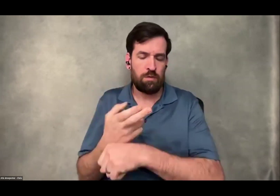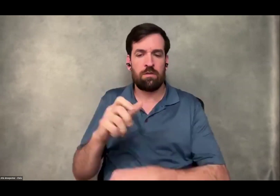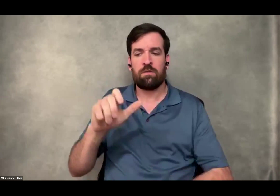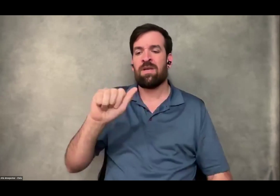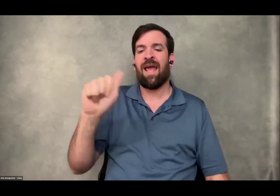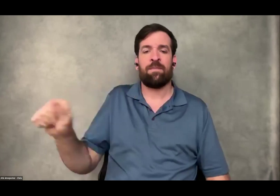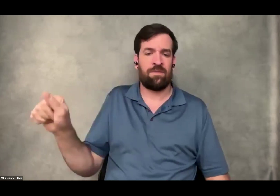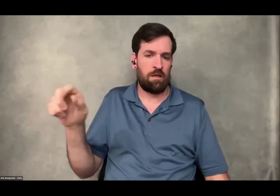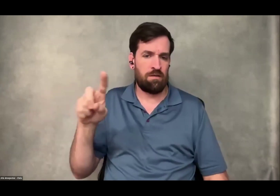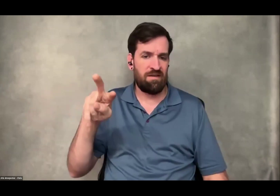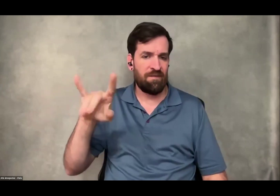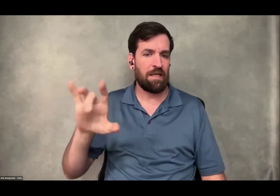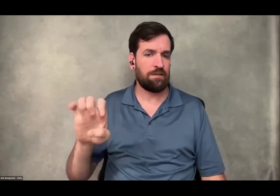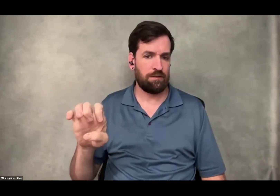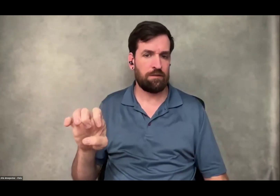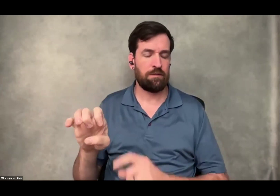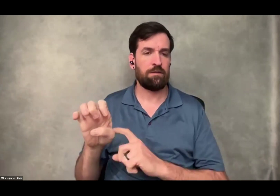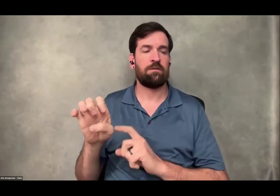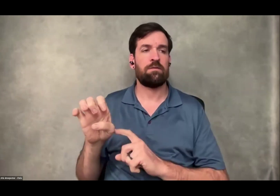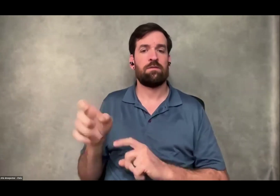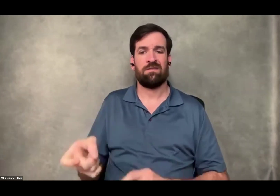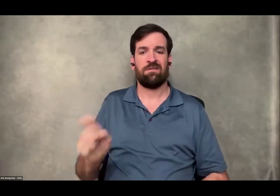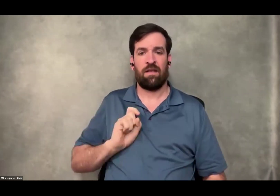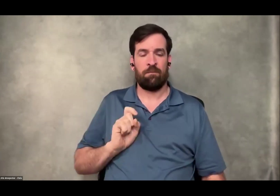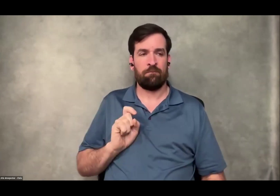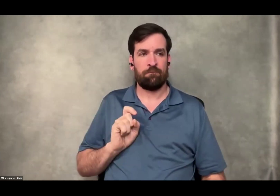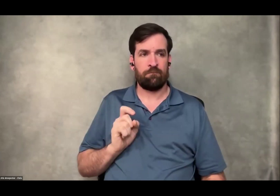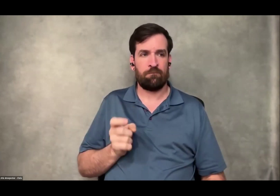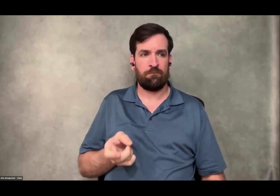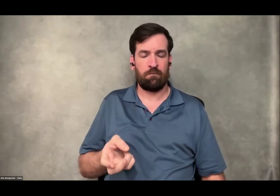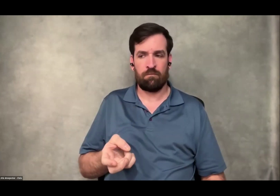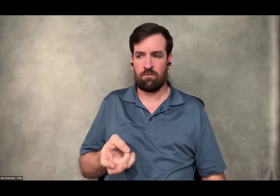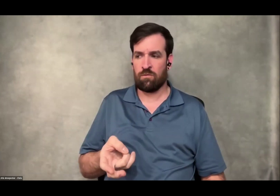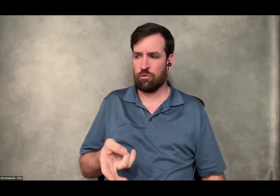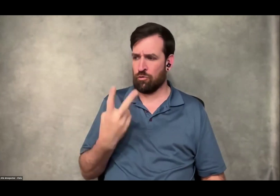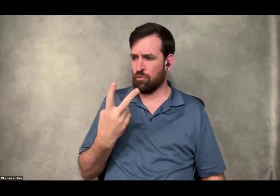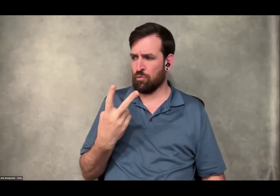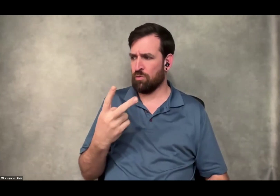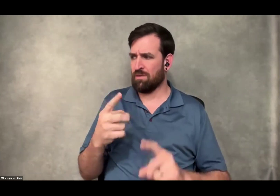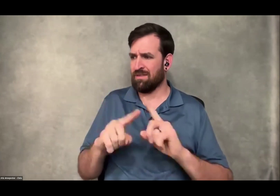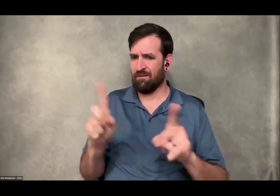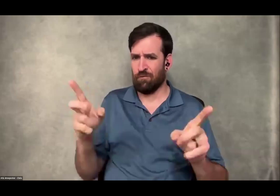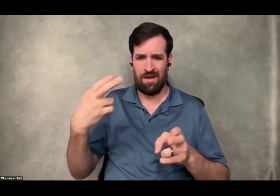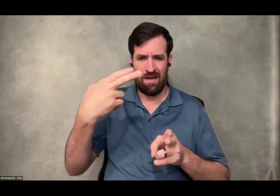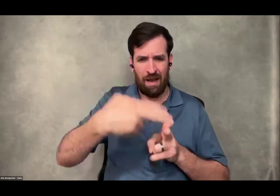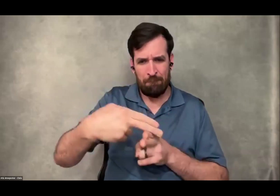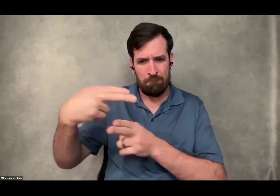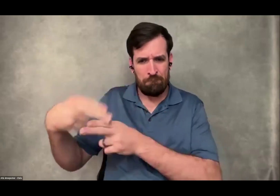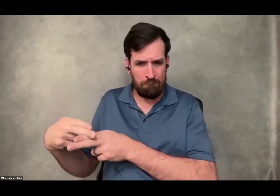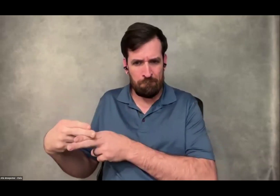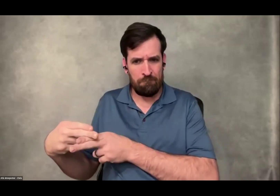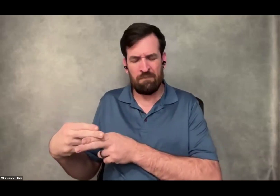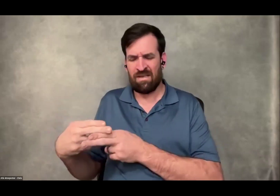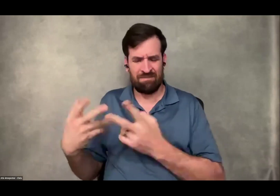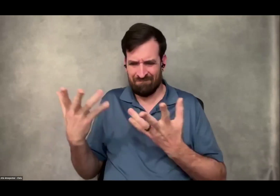one, and it gave me two different names for it, and I